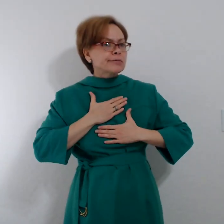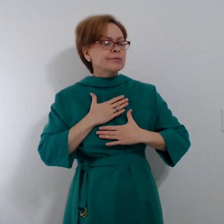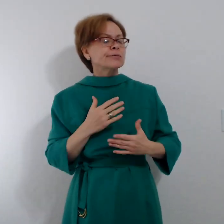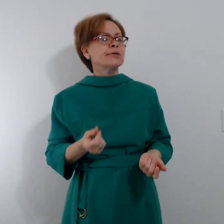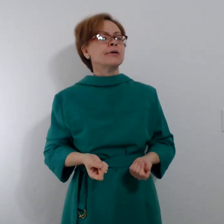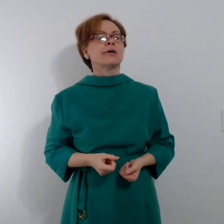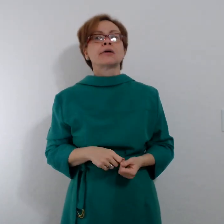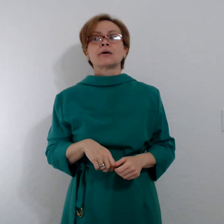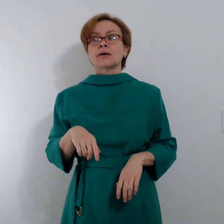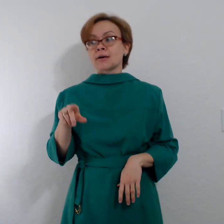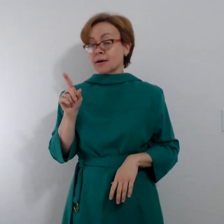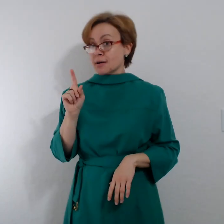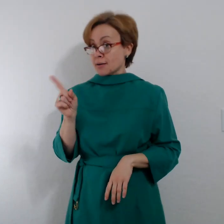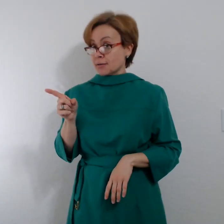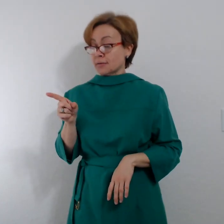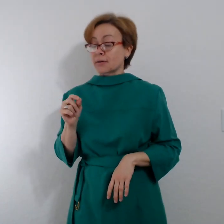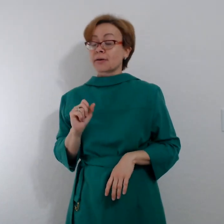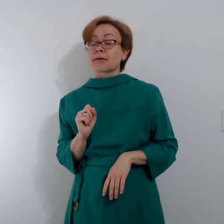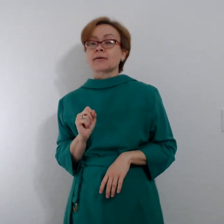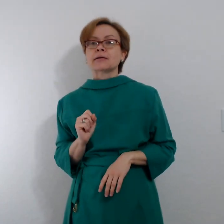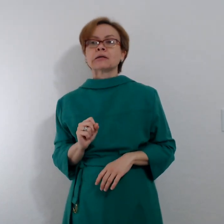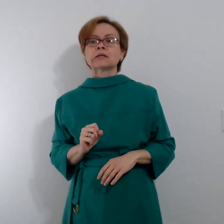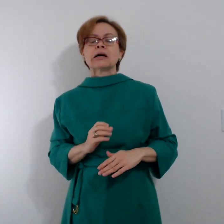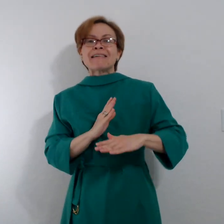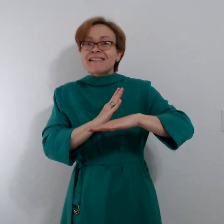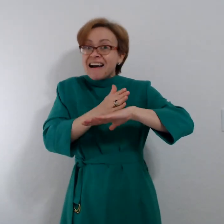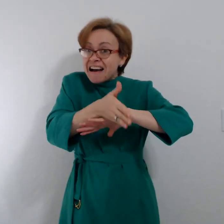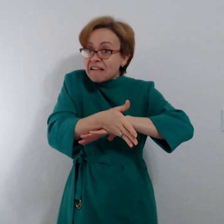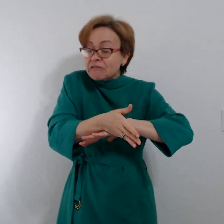risk of hypoxic brain damage.